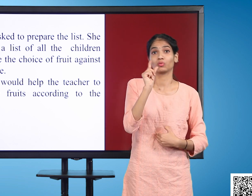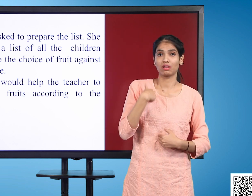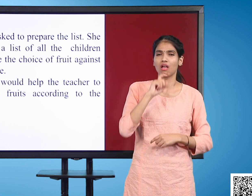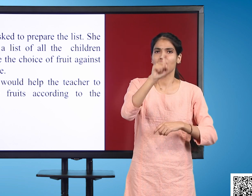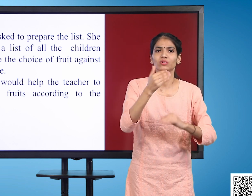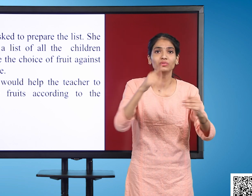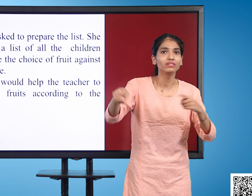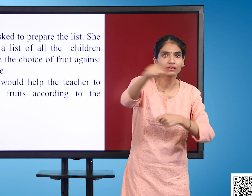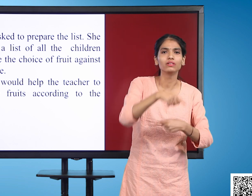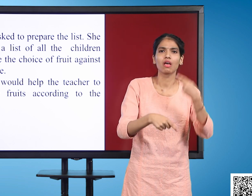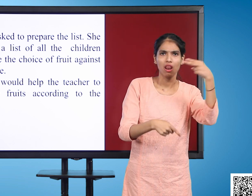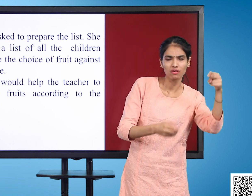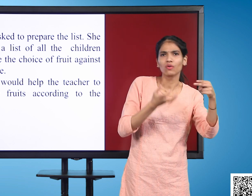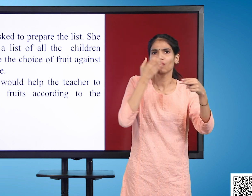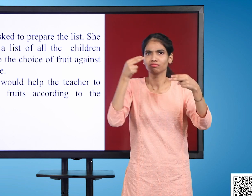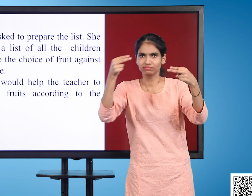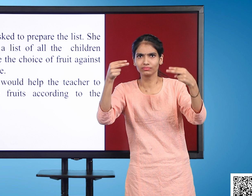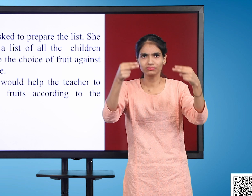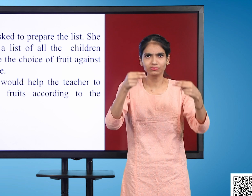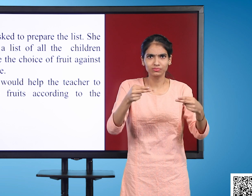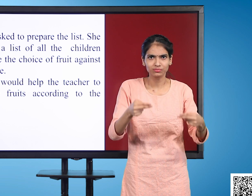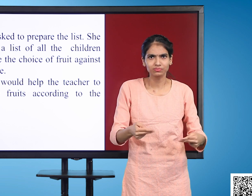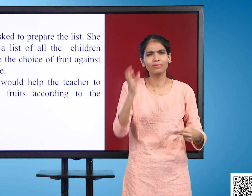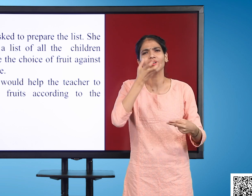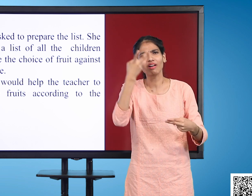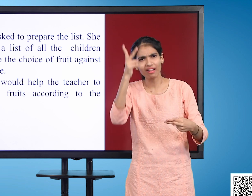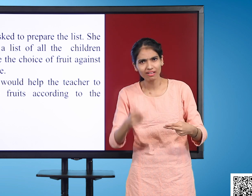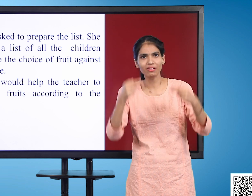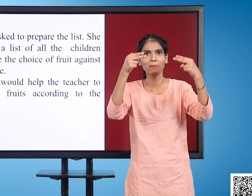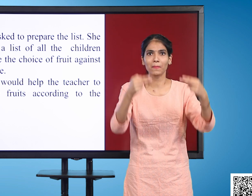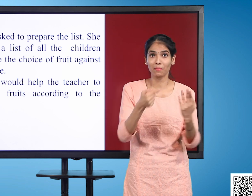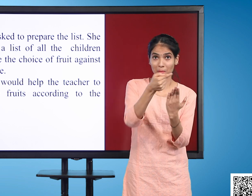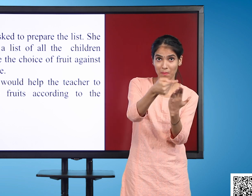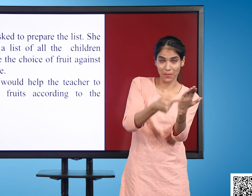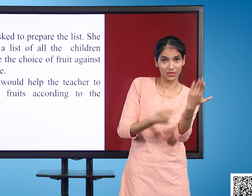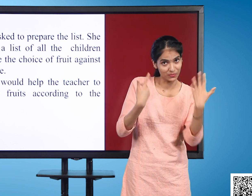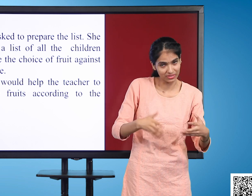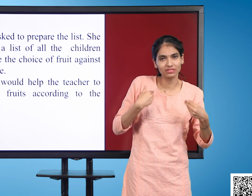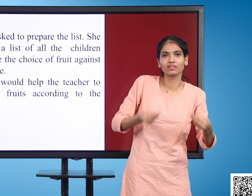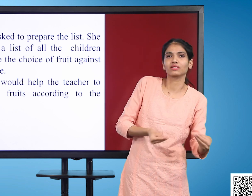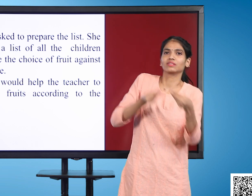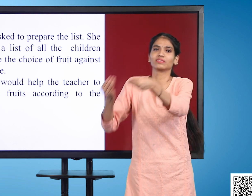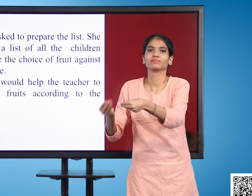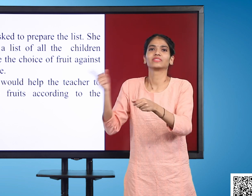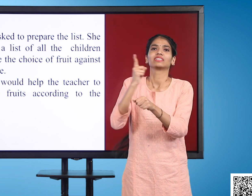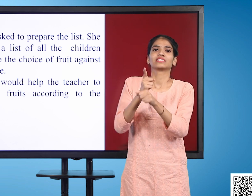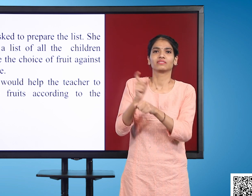She prepared a list of all the children and wrote the choice of fruit against each name. This list